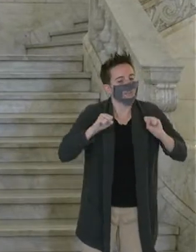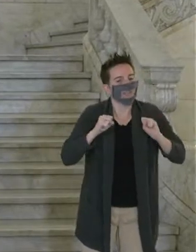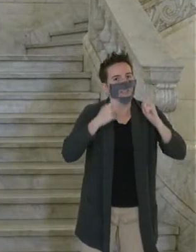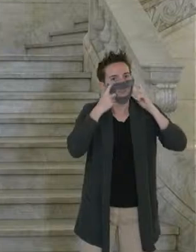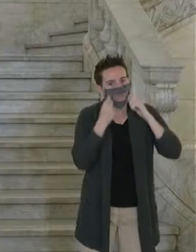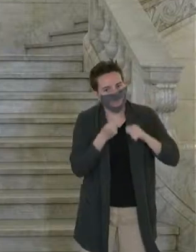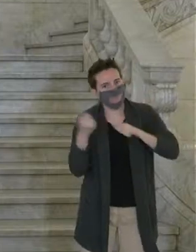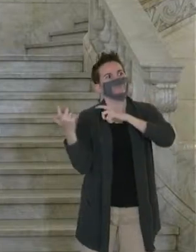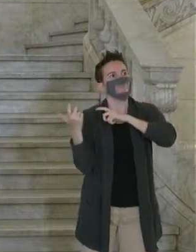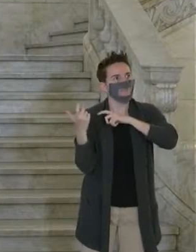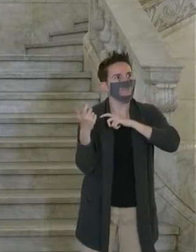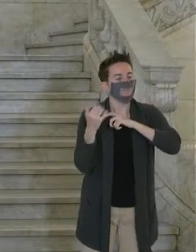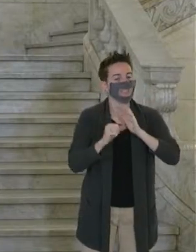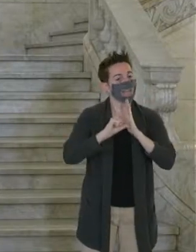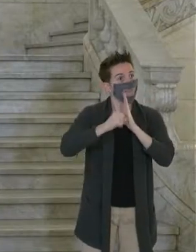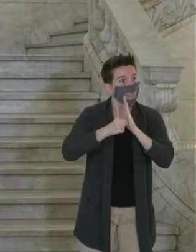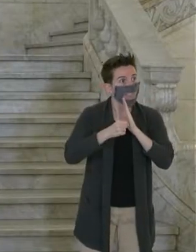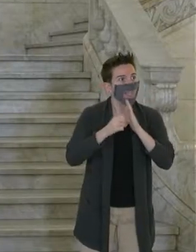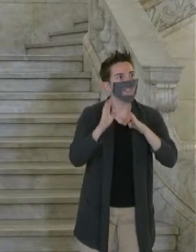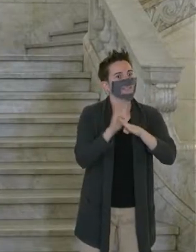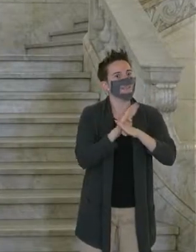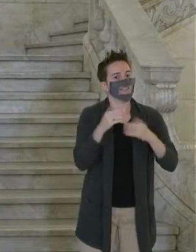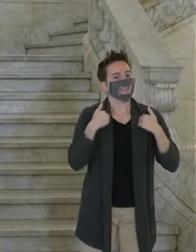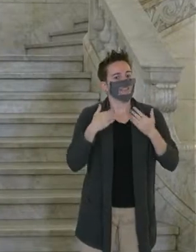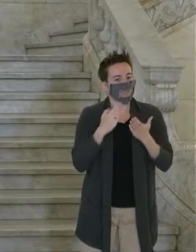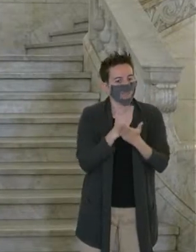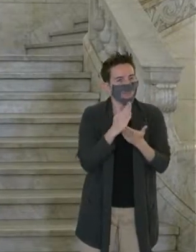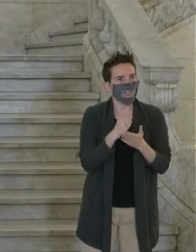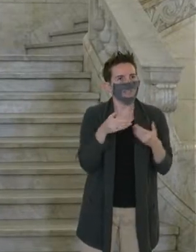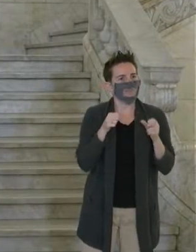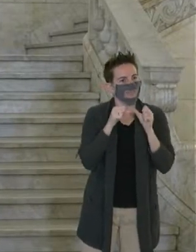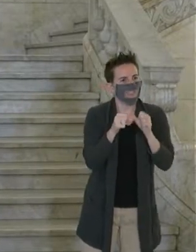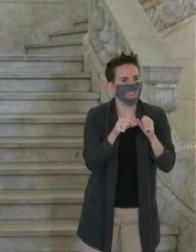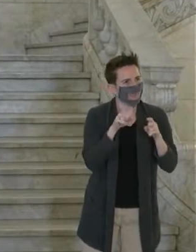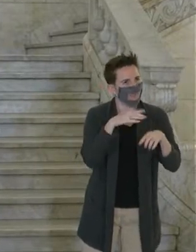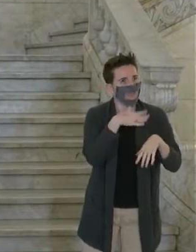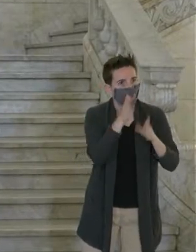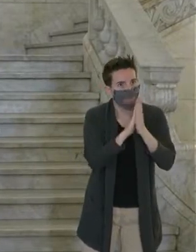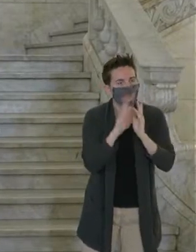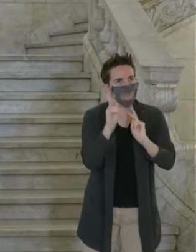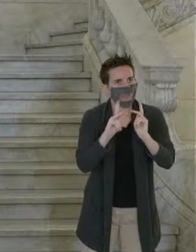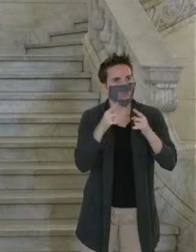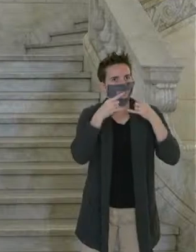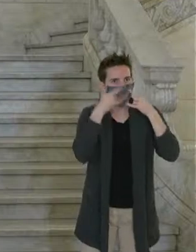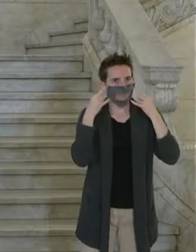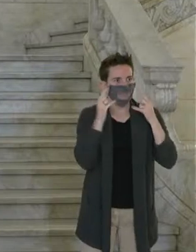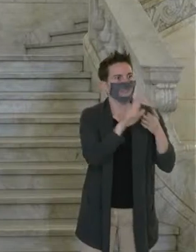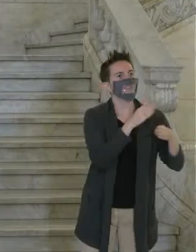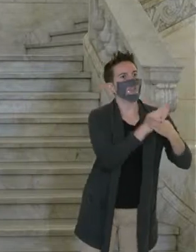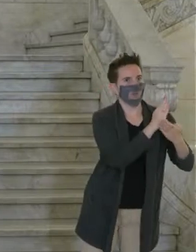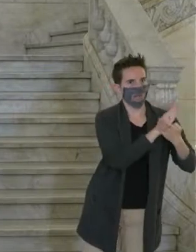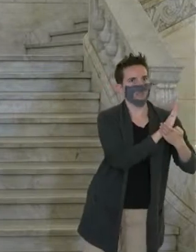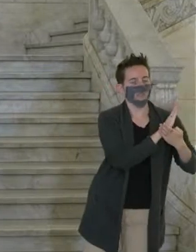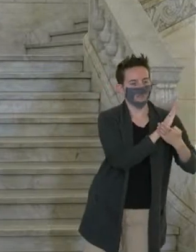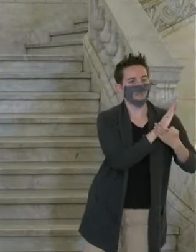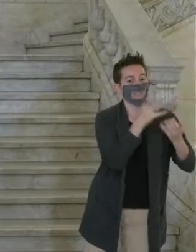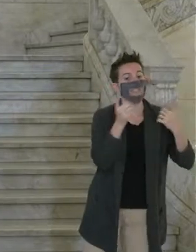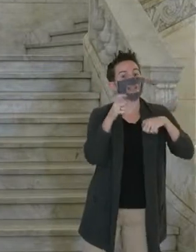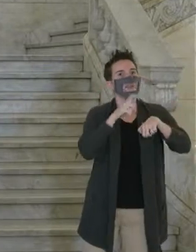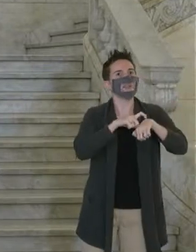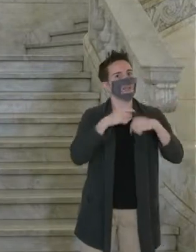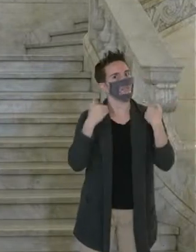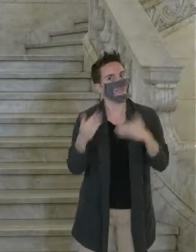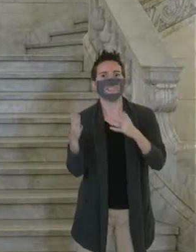mask. Reinforce the message that businesses have the right to continue to require masks if they want to, and that it's time to